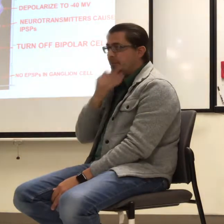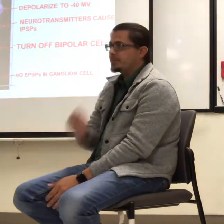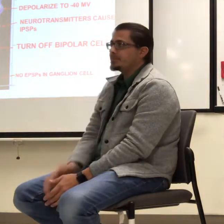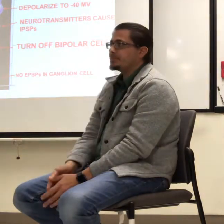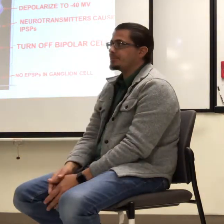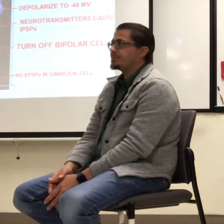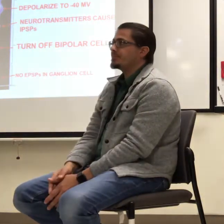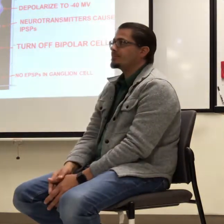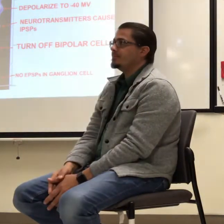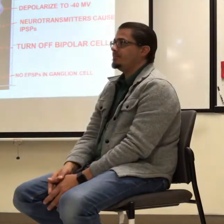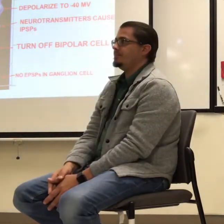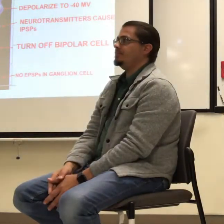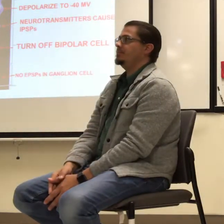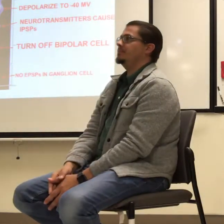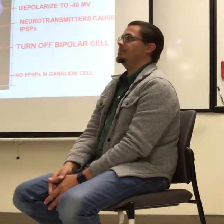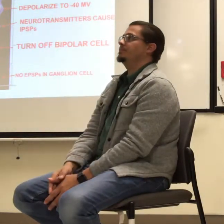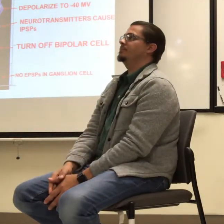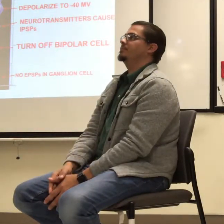Sodium,